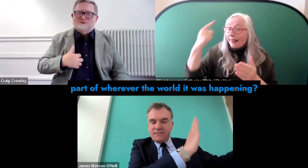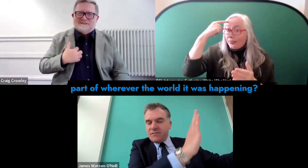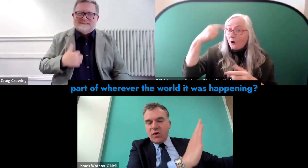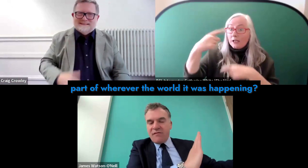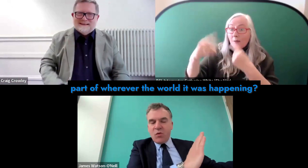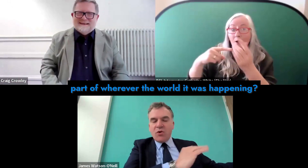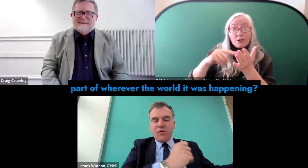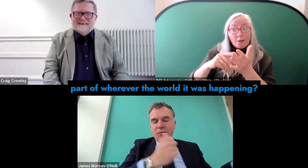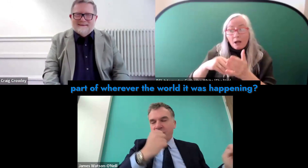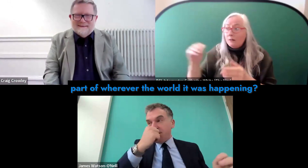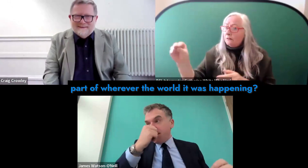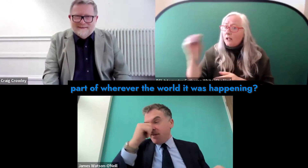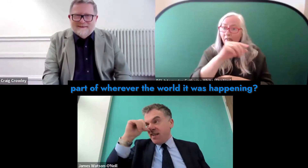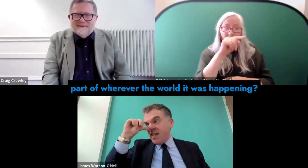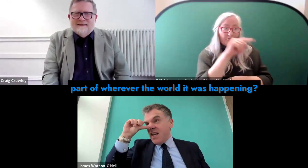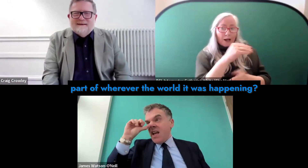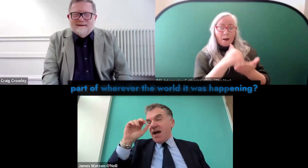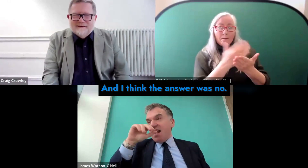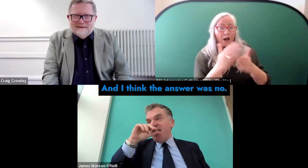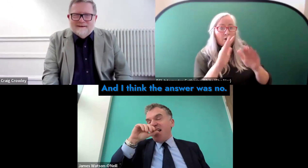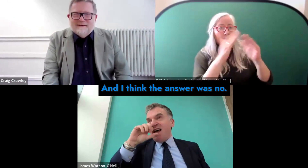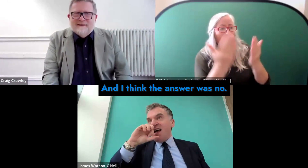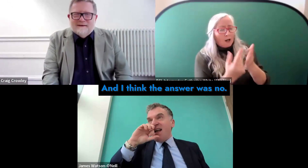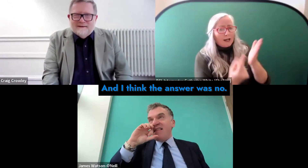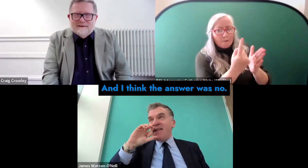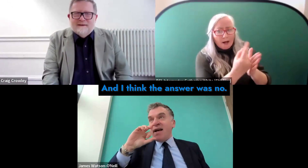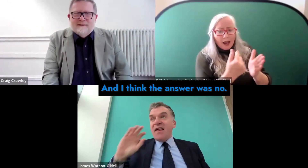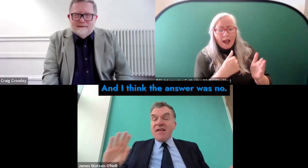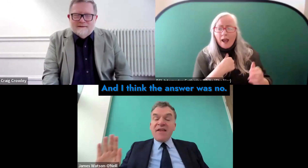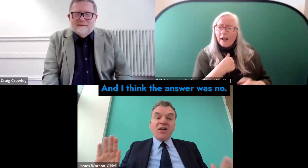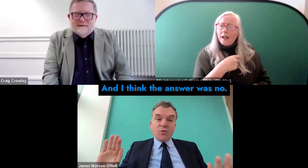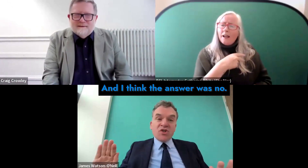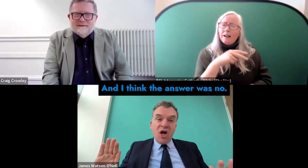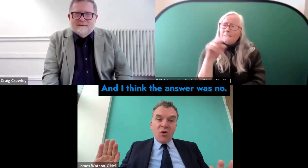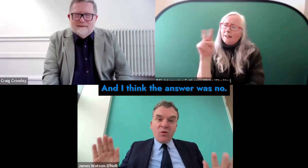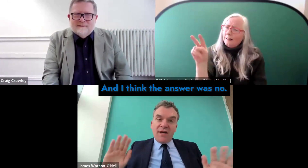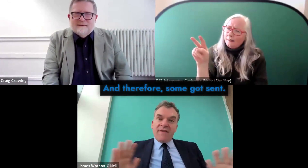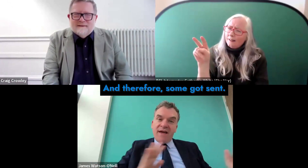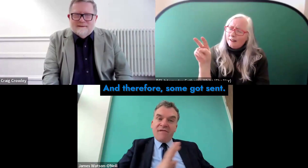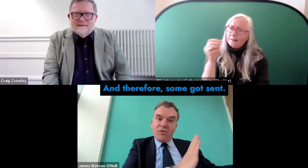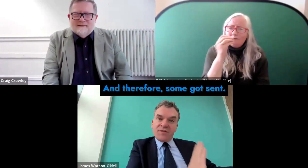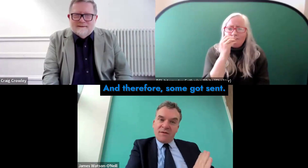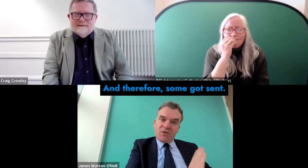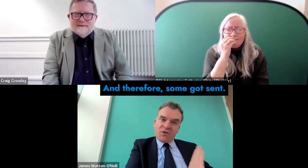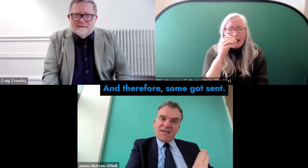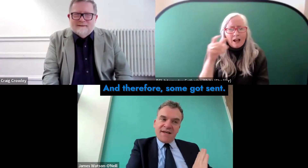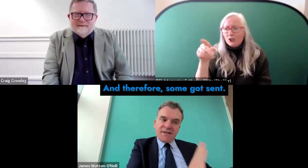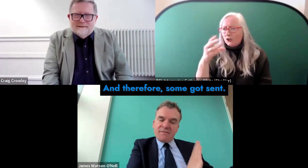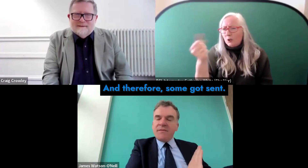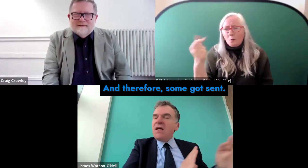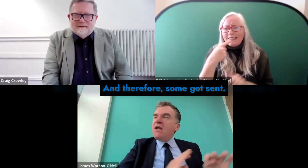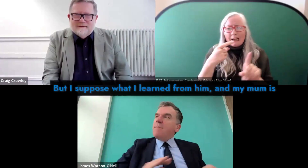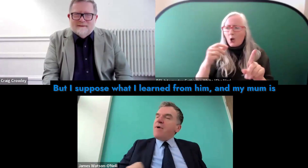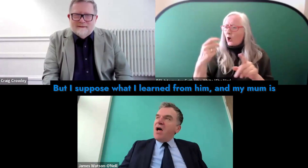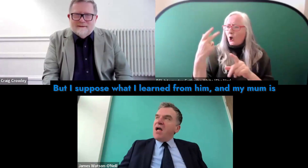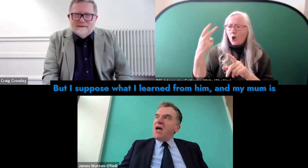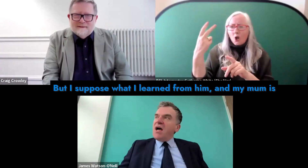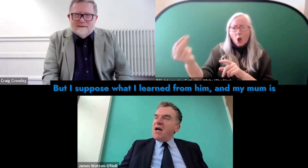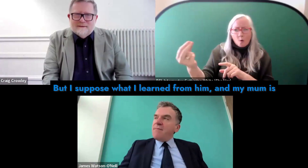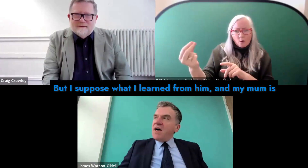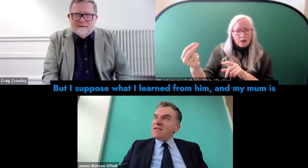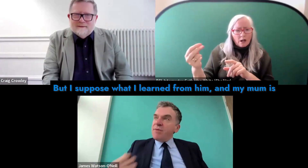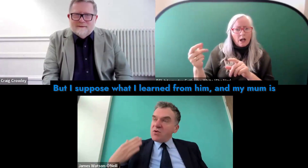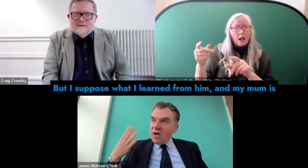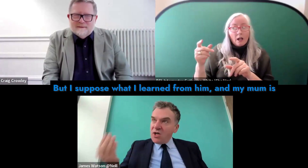of wherever the world or wherever it was happening? And I think the answer was no, and therefore some got sent.